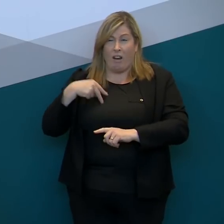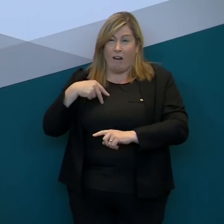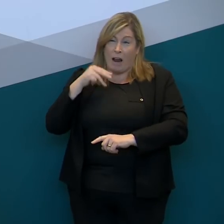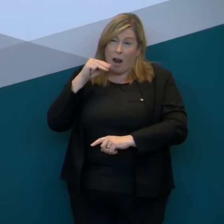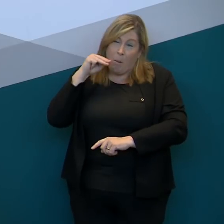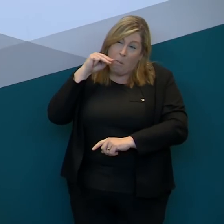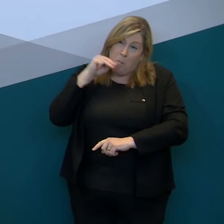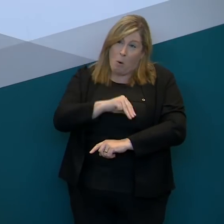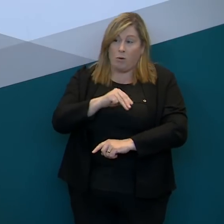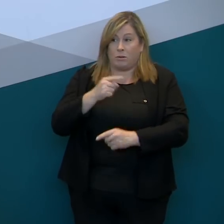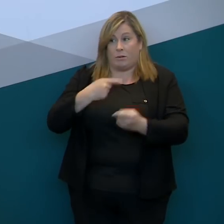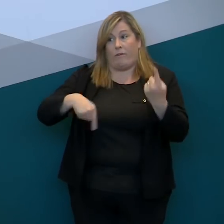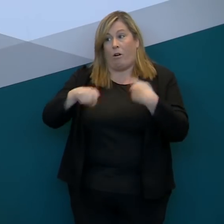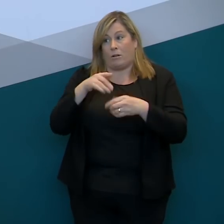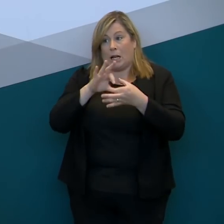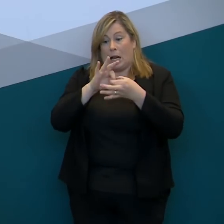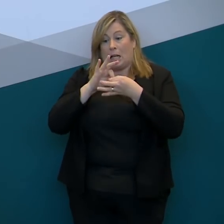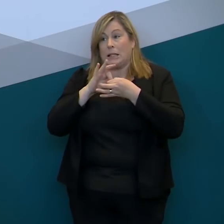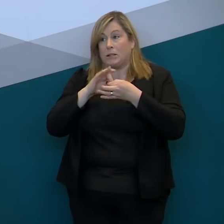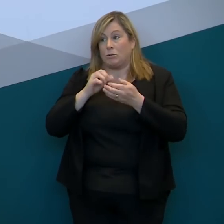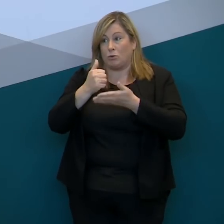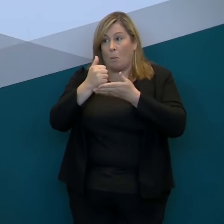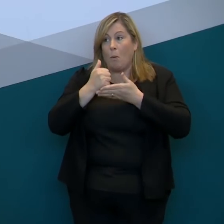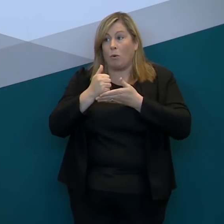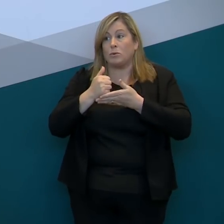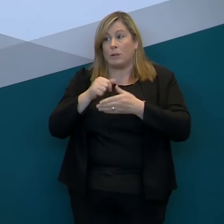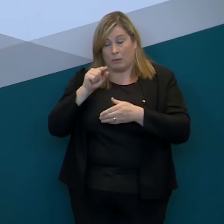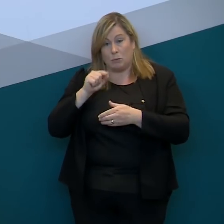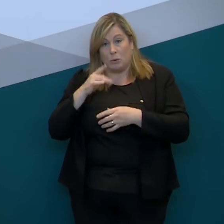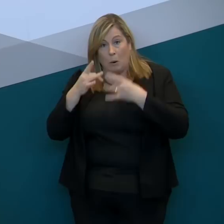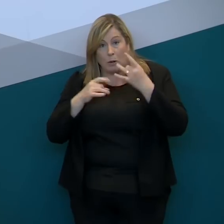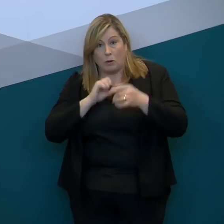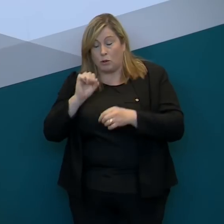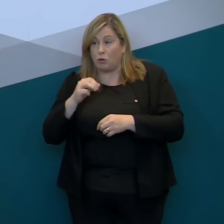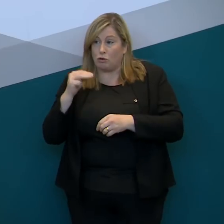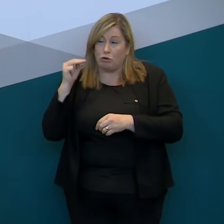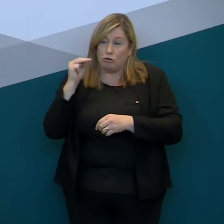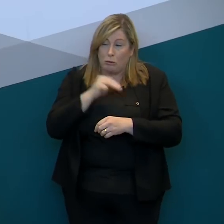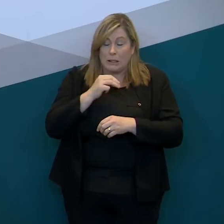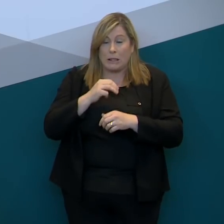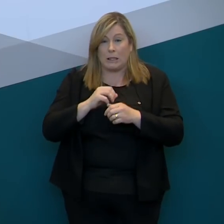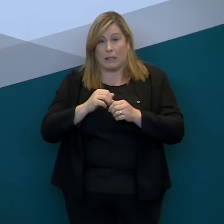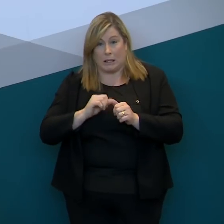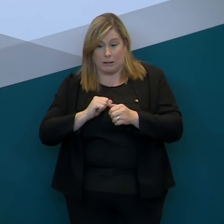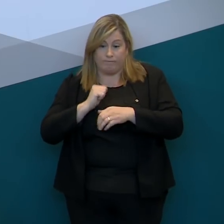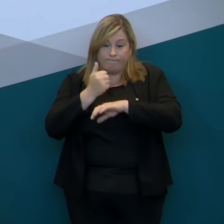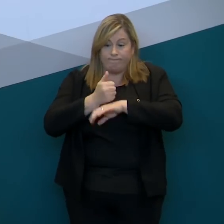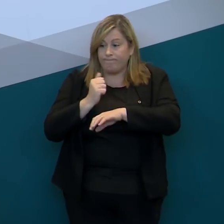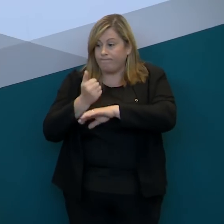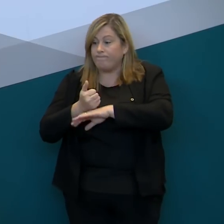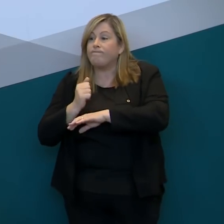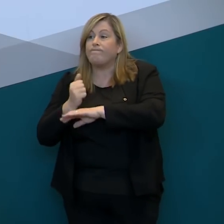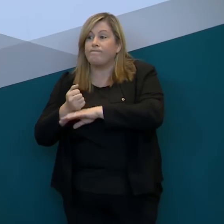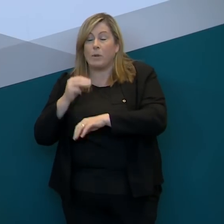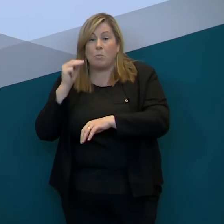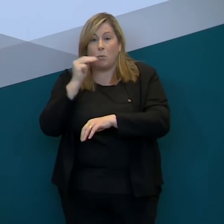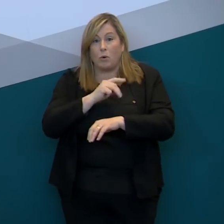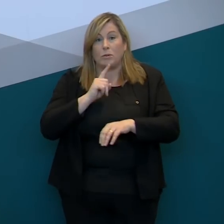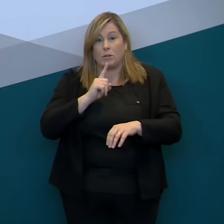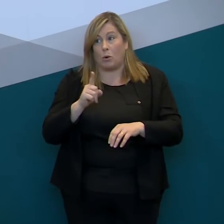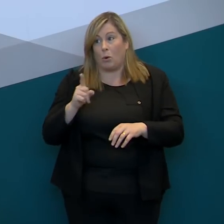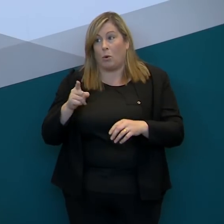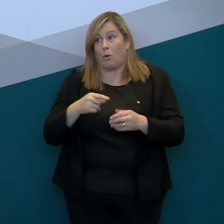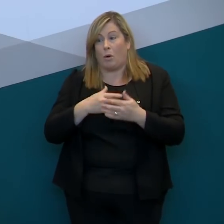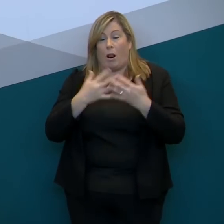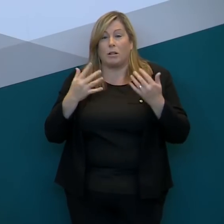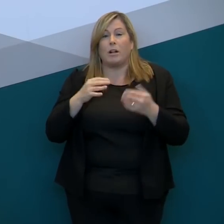health, to ensure that those critical measures are taken. And so for this purpose, following some dialogue with our John O'Brien and several